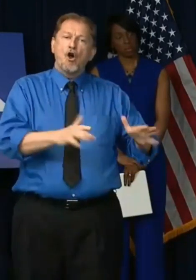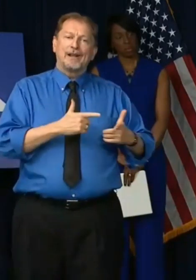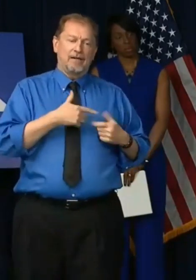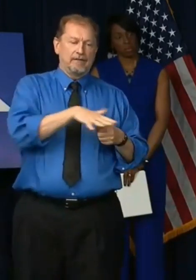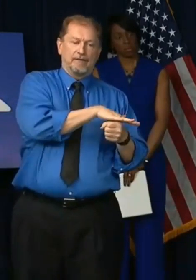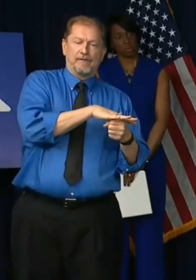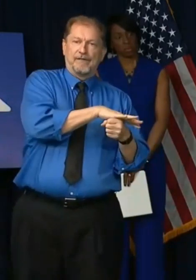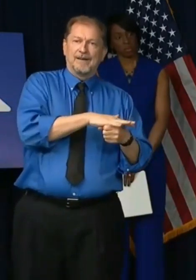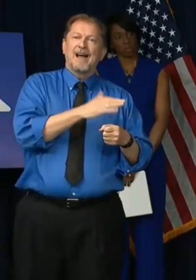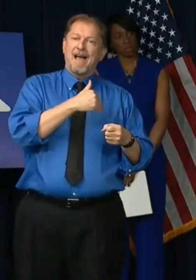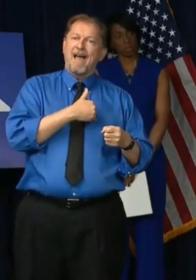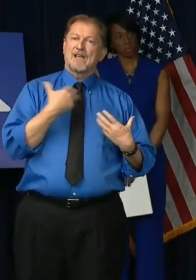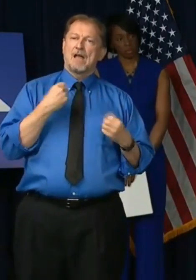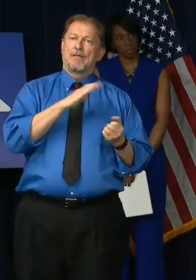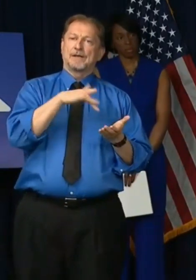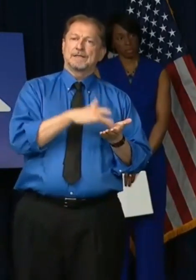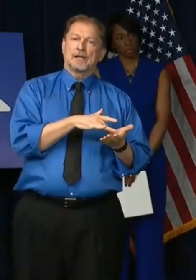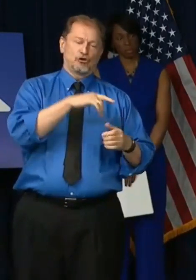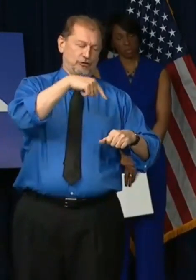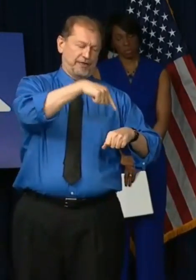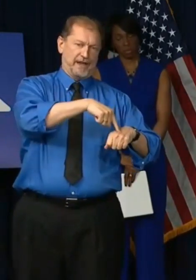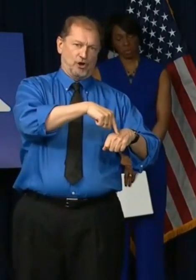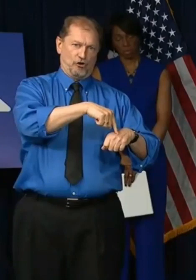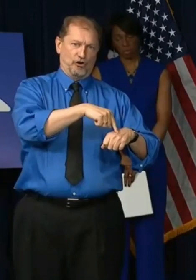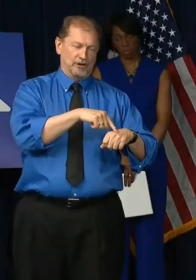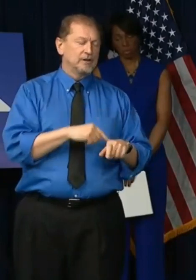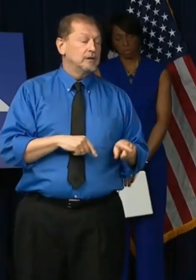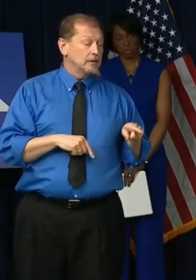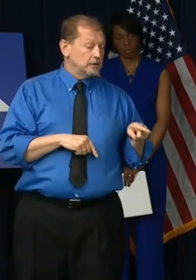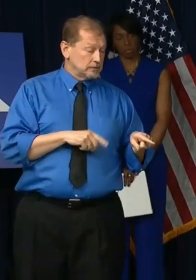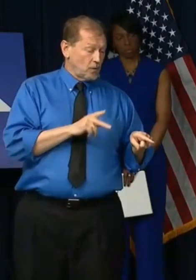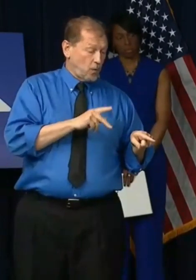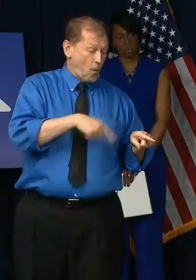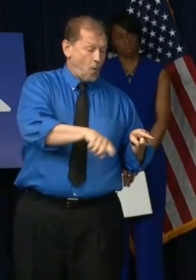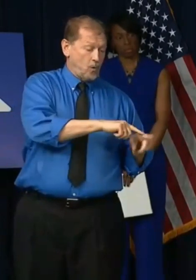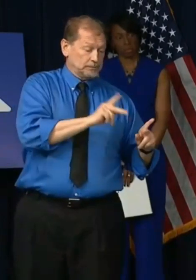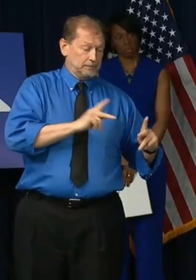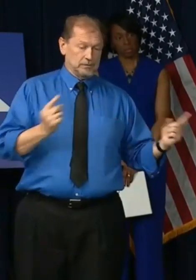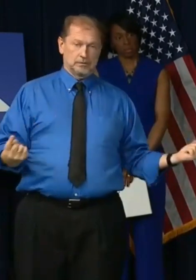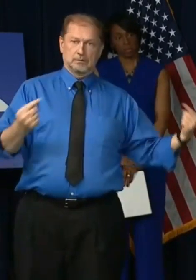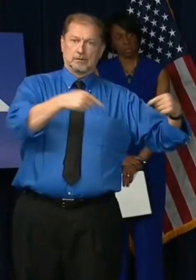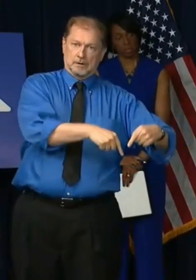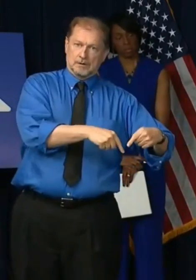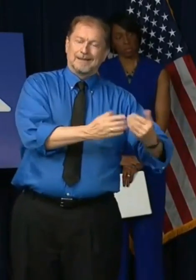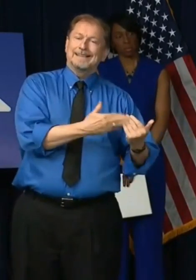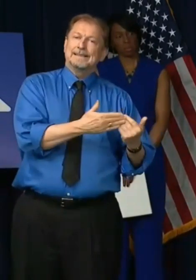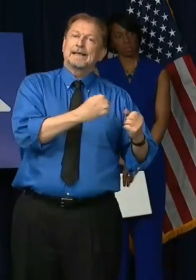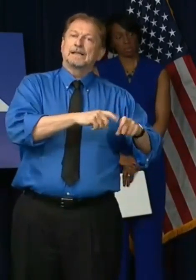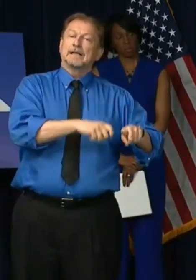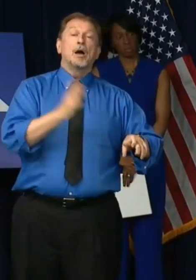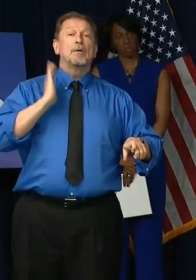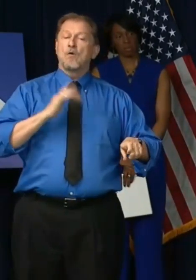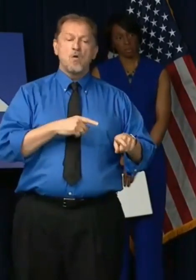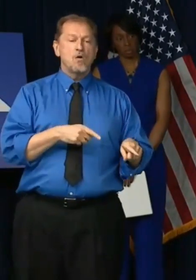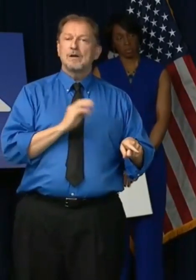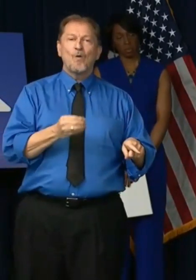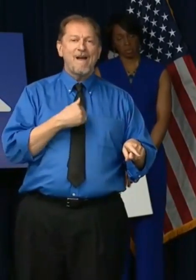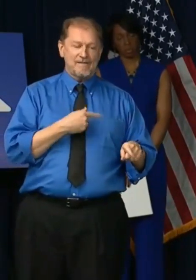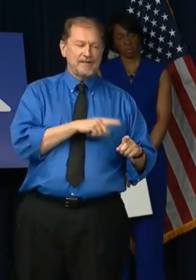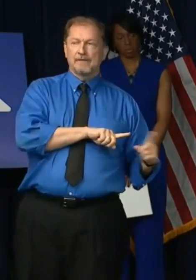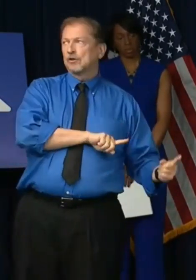have vulnerable populations. And so that fact that we now have testing sites in so